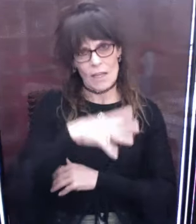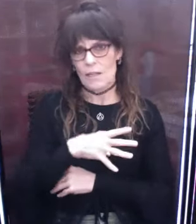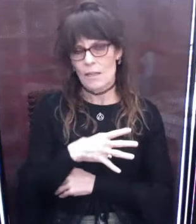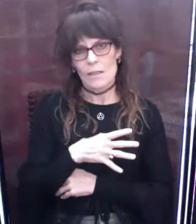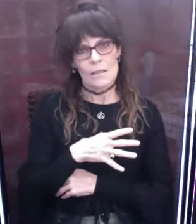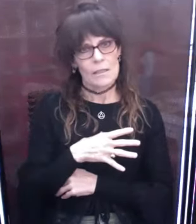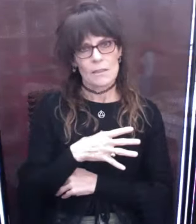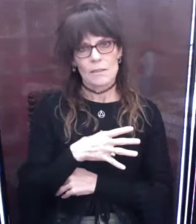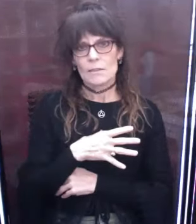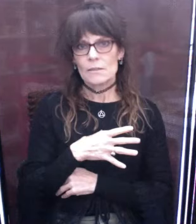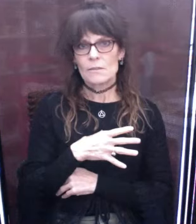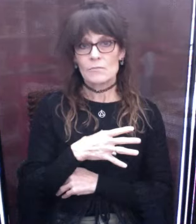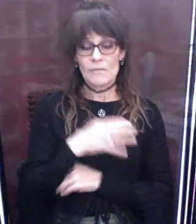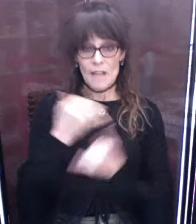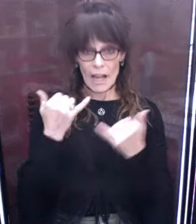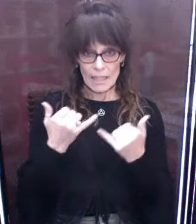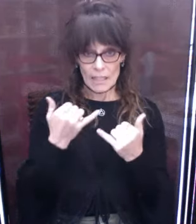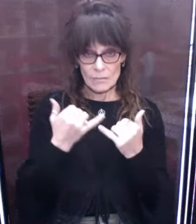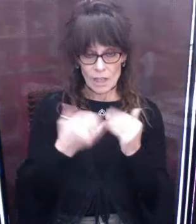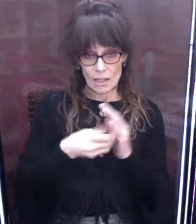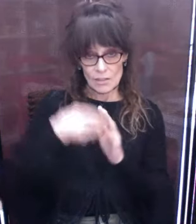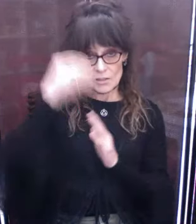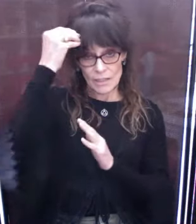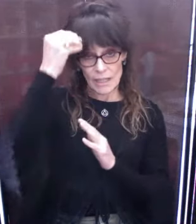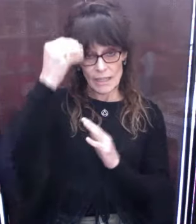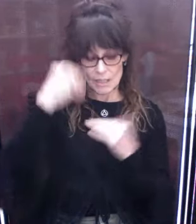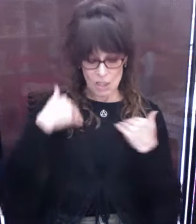I've come to understand that in the human condition,